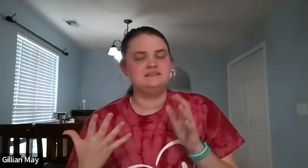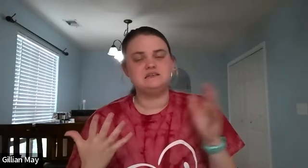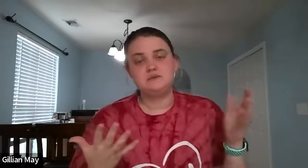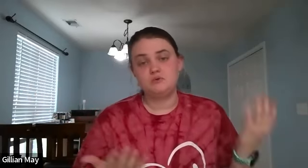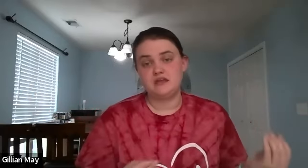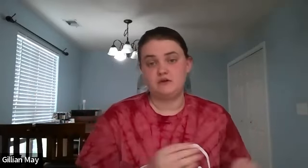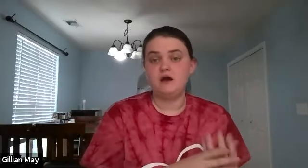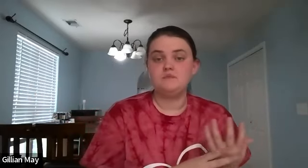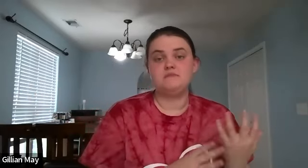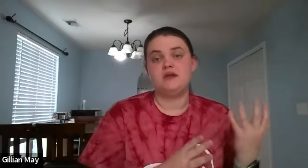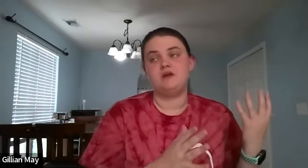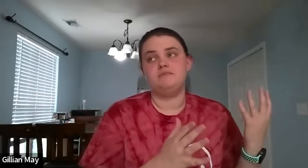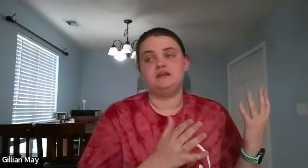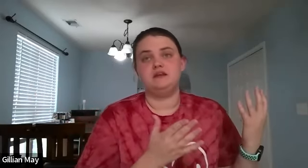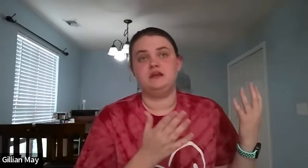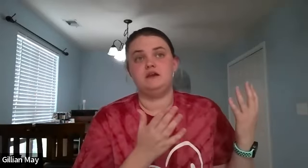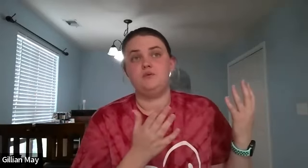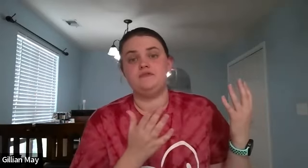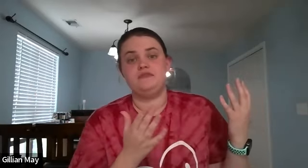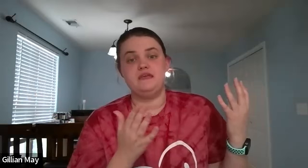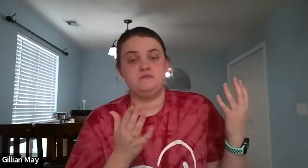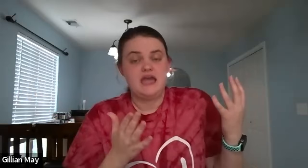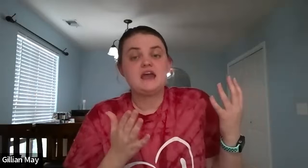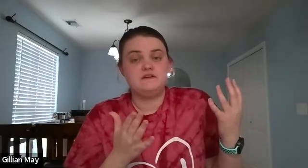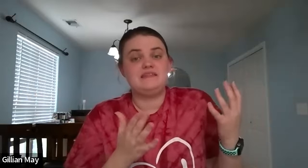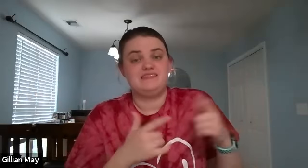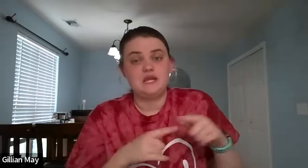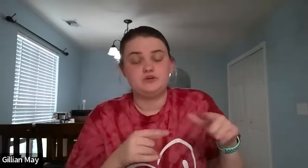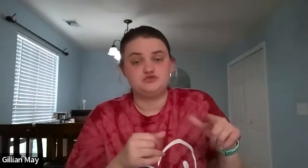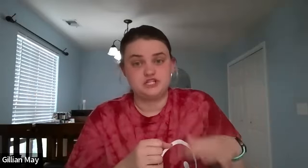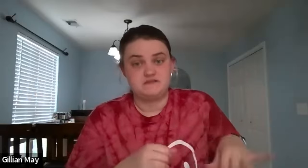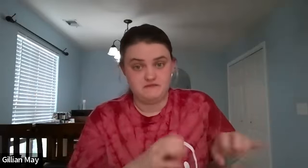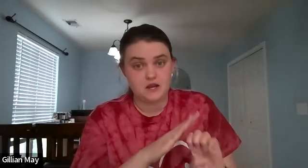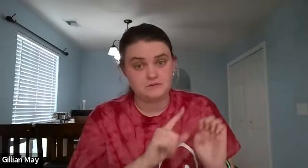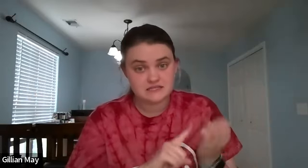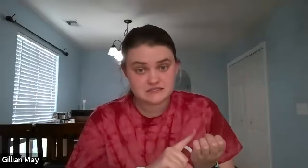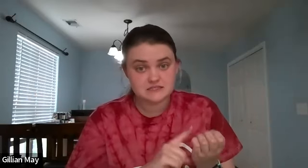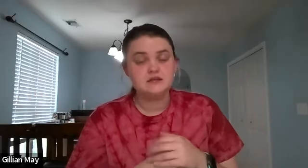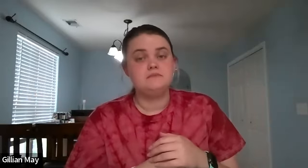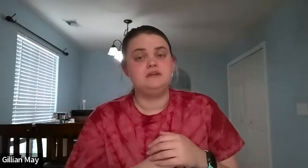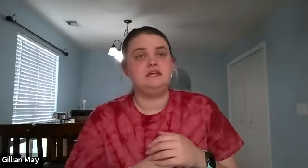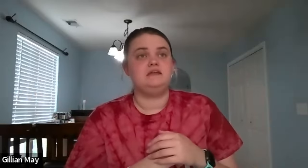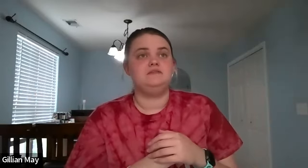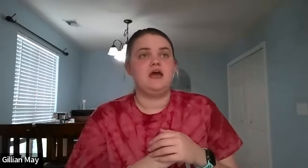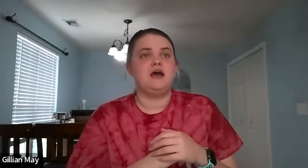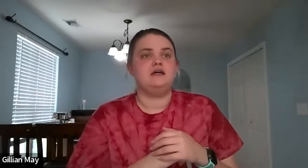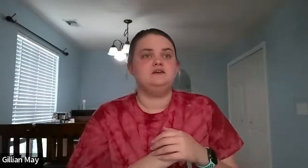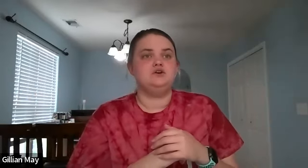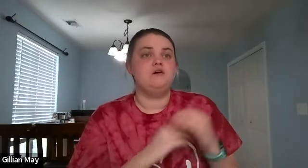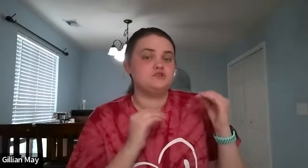some people, when they grow up, they may have not been in an area where if they had a very language rich environment, meaning that whoever